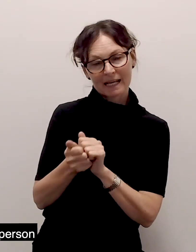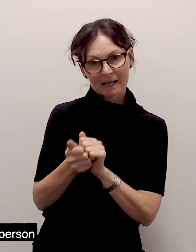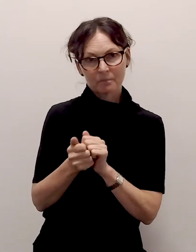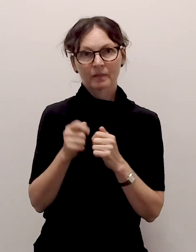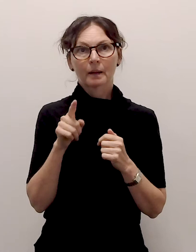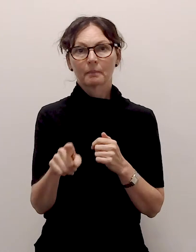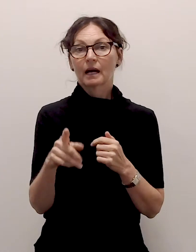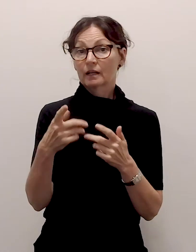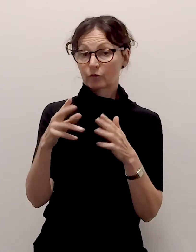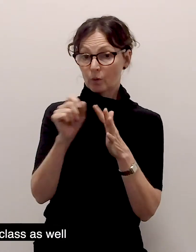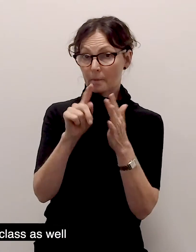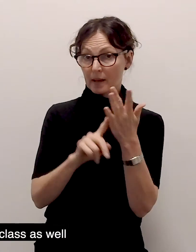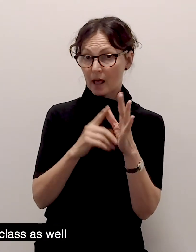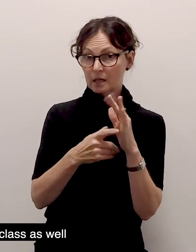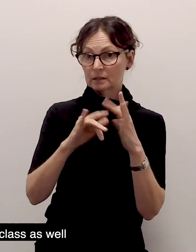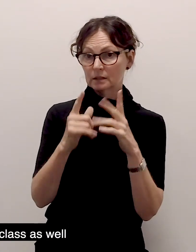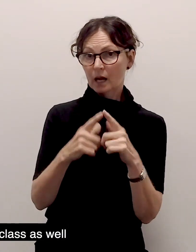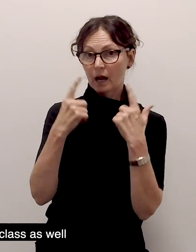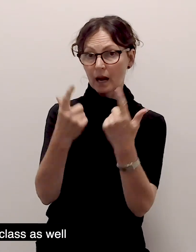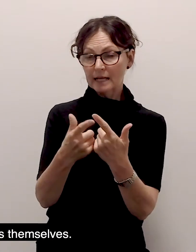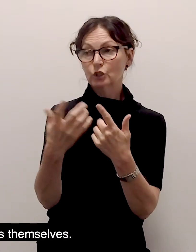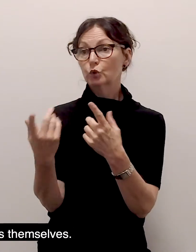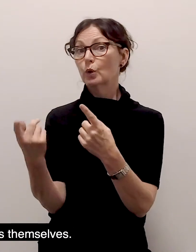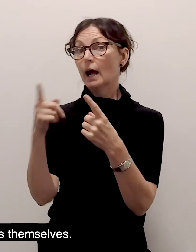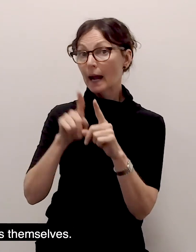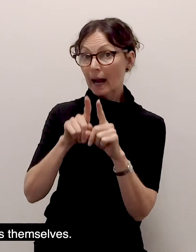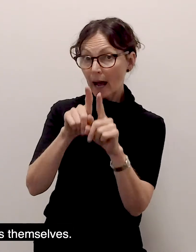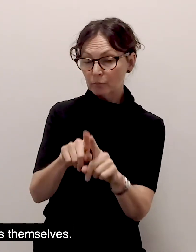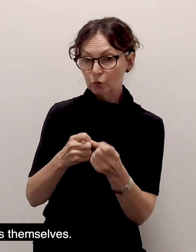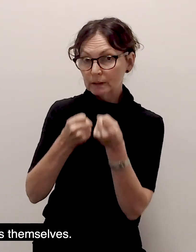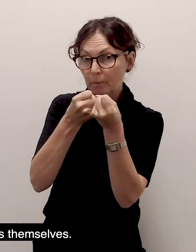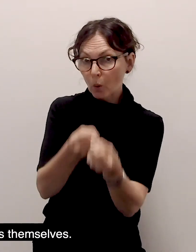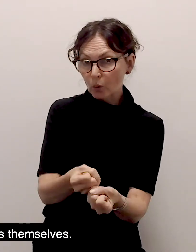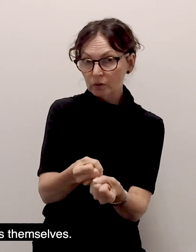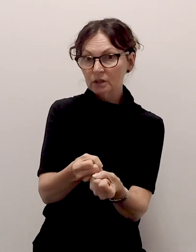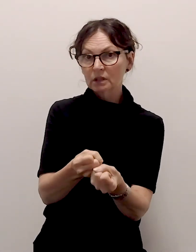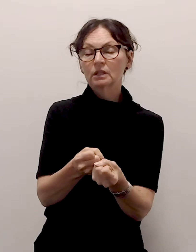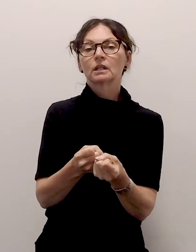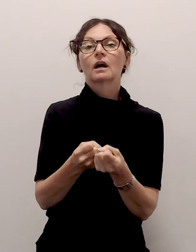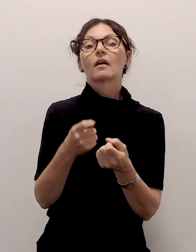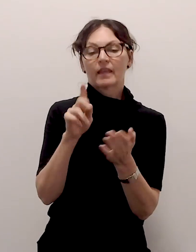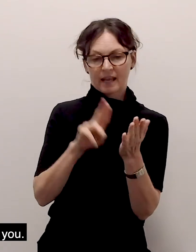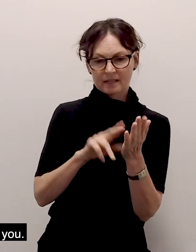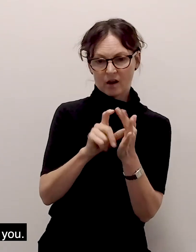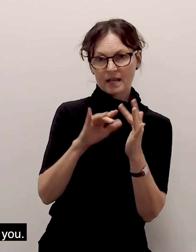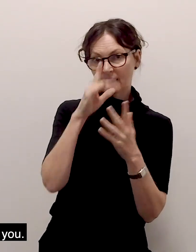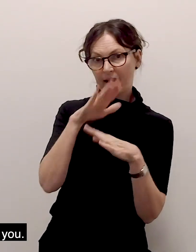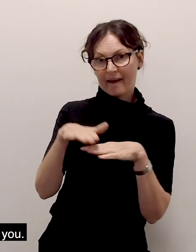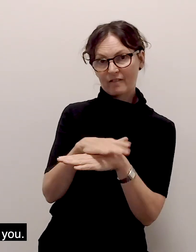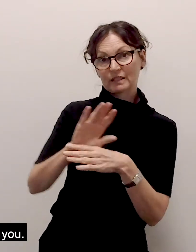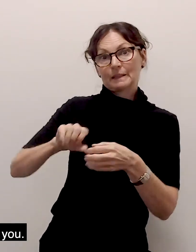the person. But if they want to do the class as well, they could pay for the class themselves. Thank you.